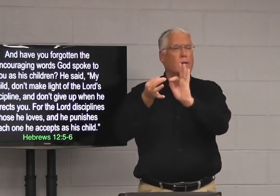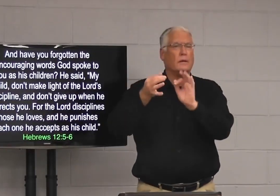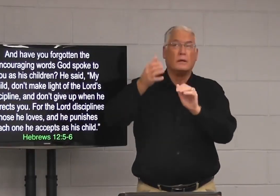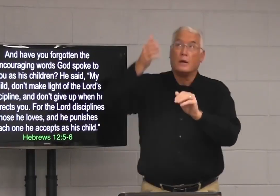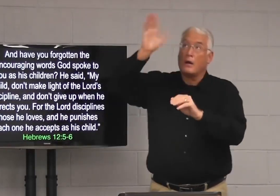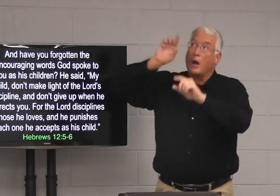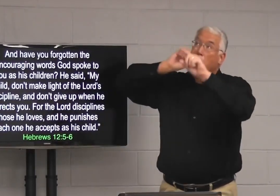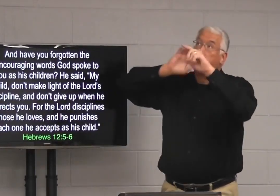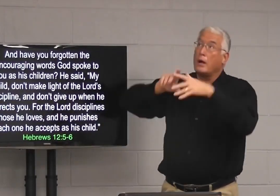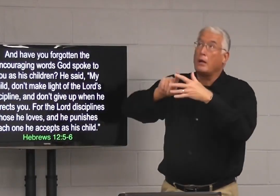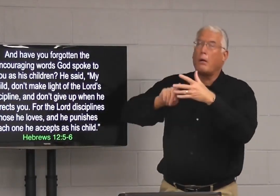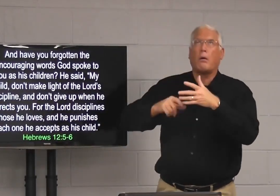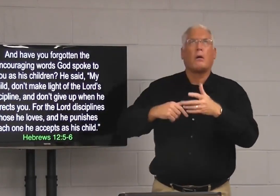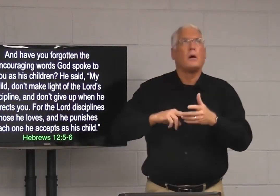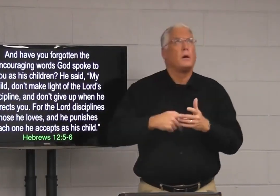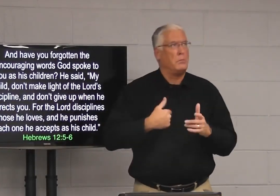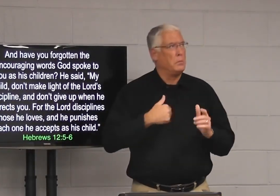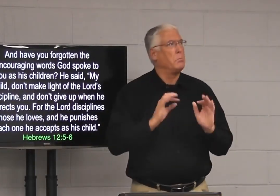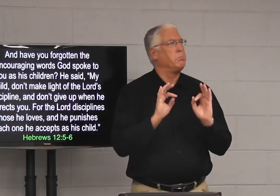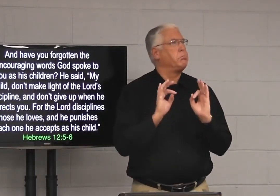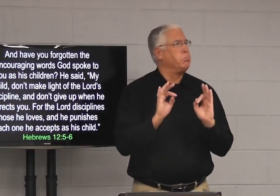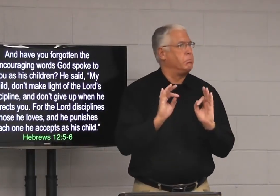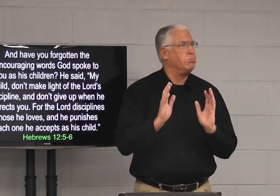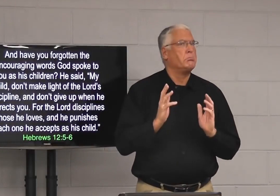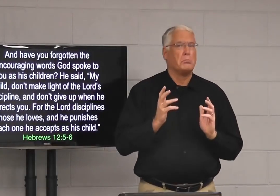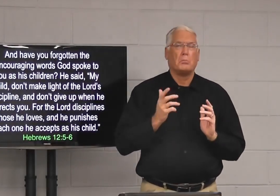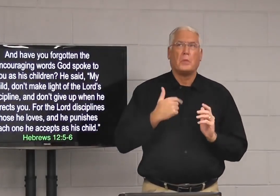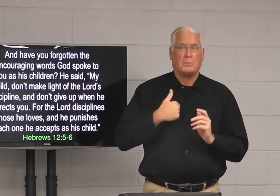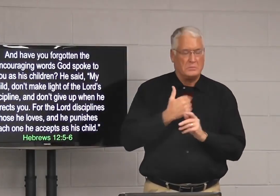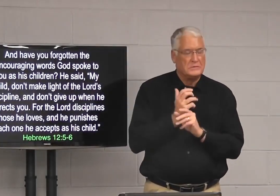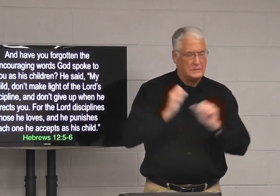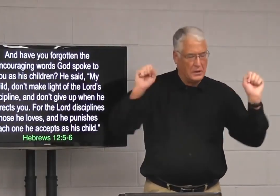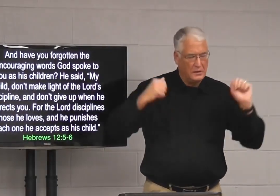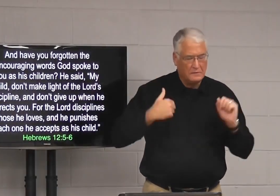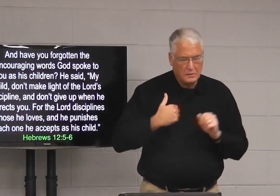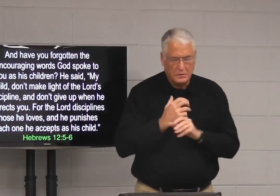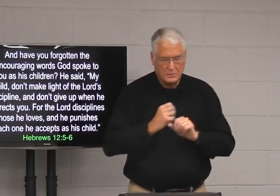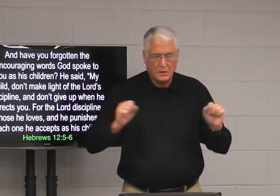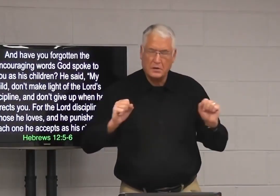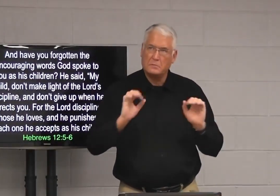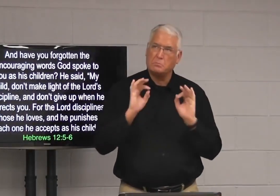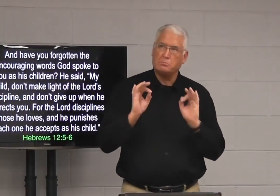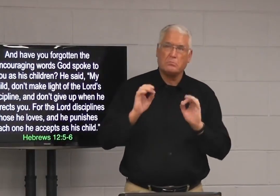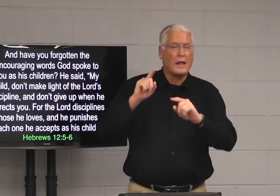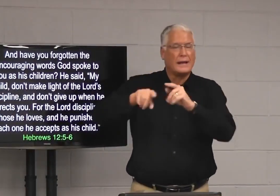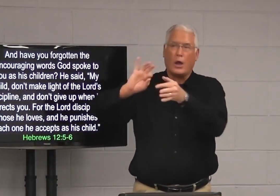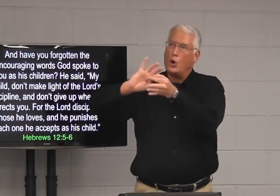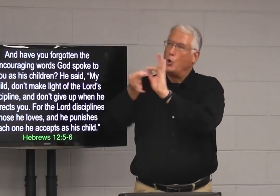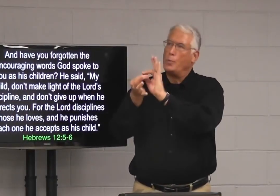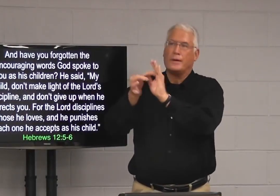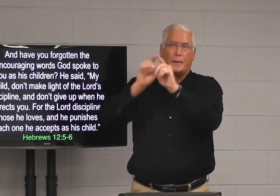can't interpret God's blessings as a sign of your